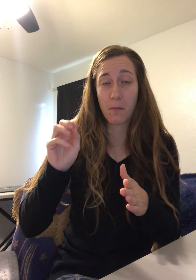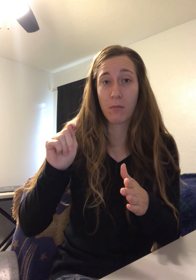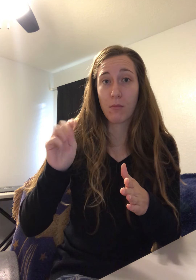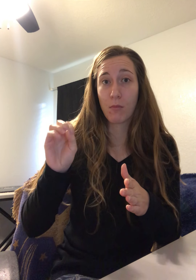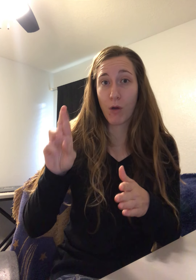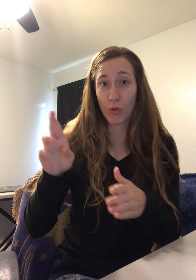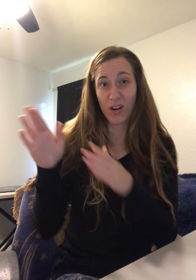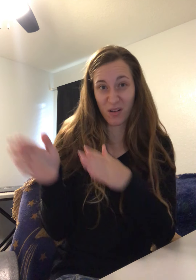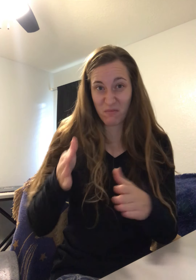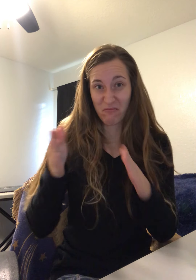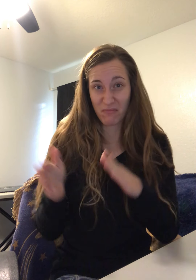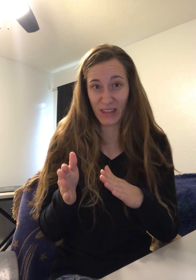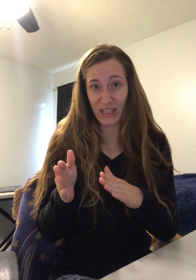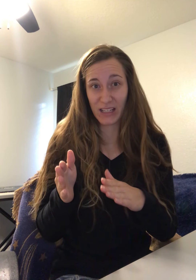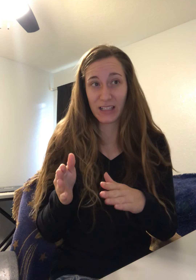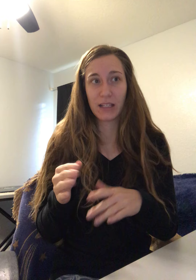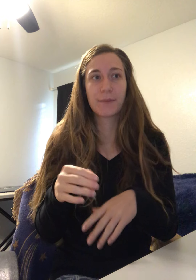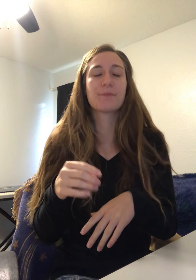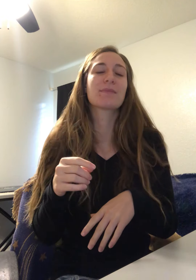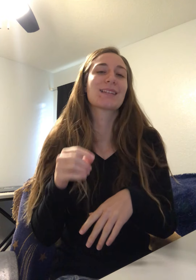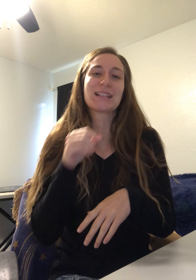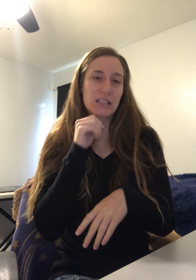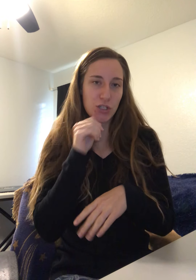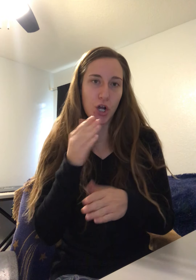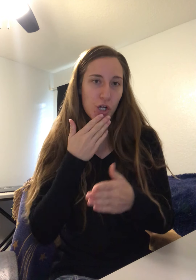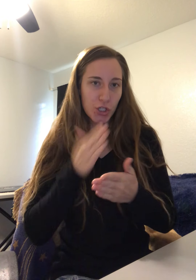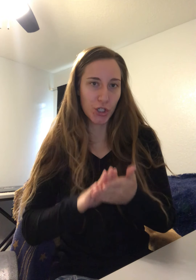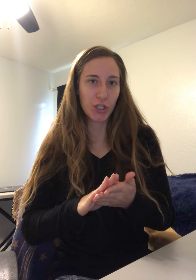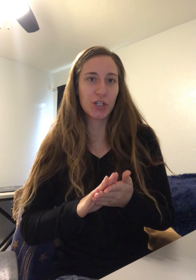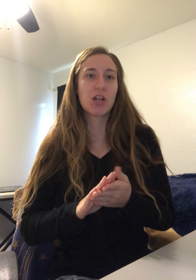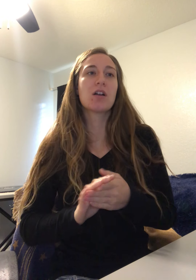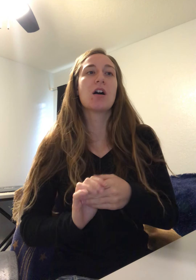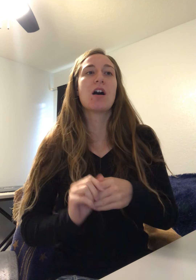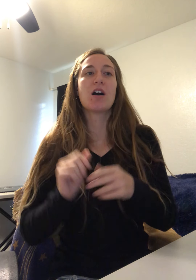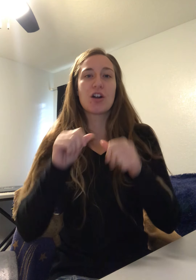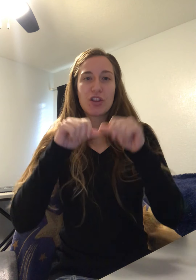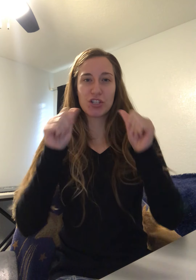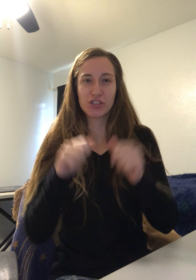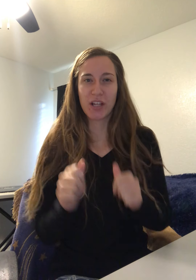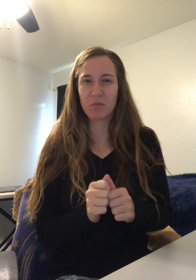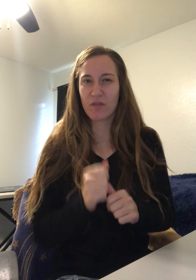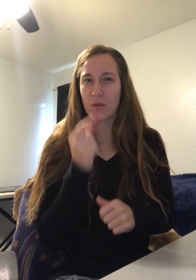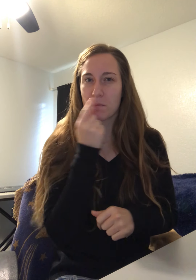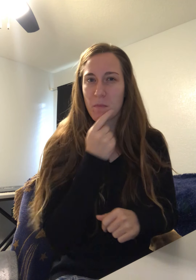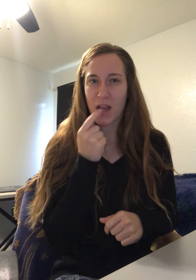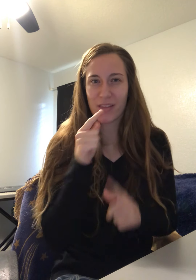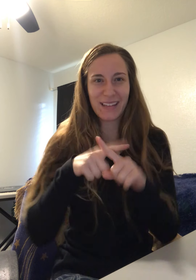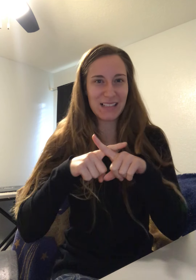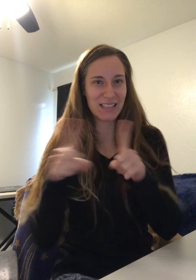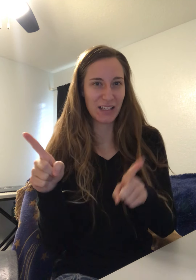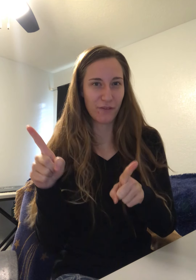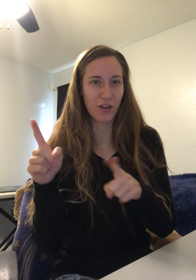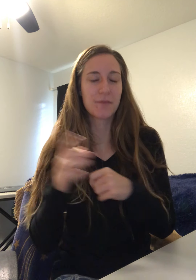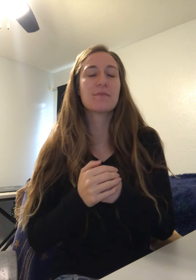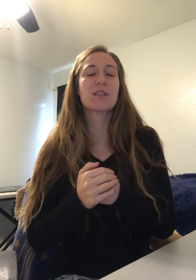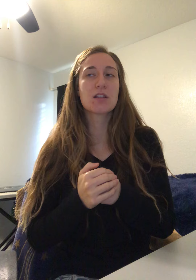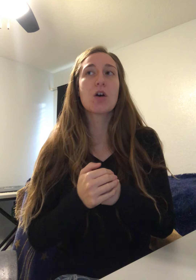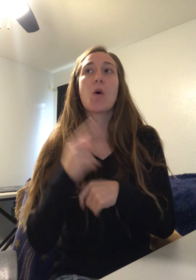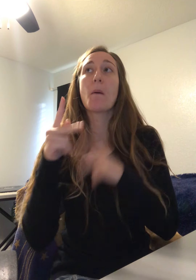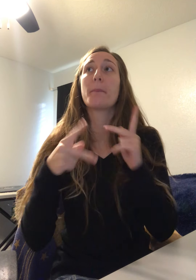to form the words with her tongue and mouth. And so I think a lot of people encounter her, and if she's listening, they think